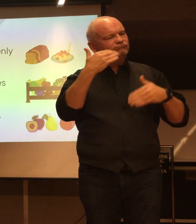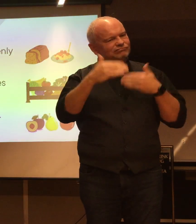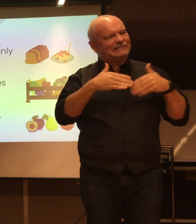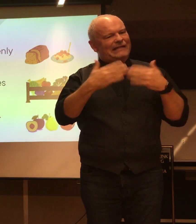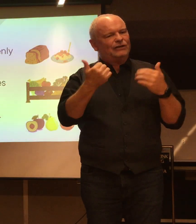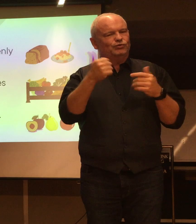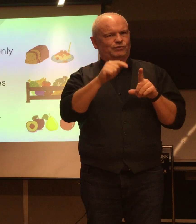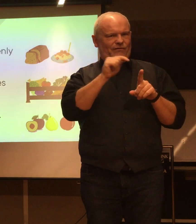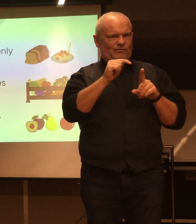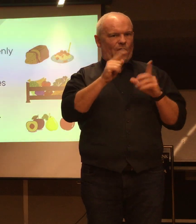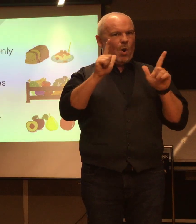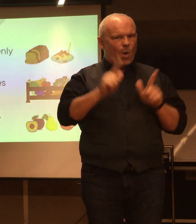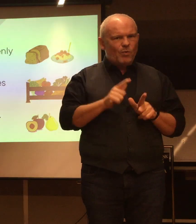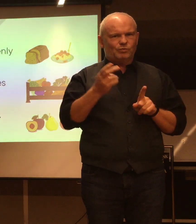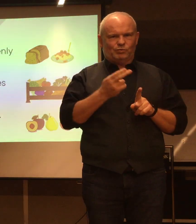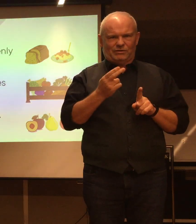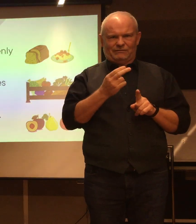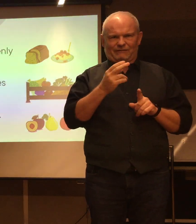the